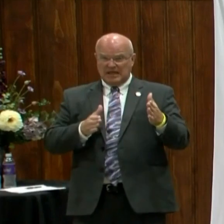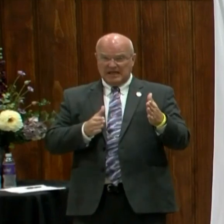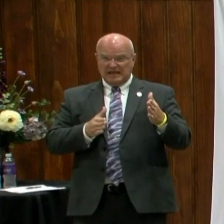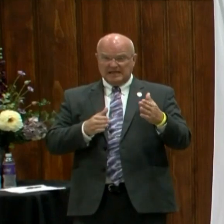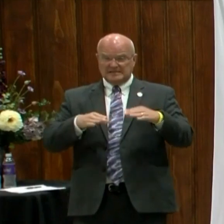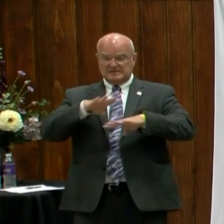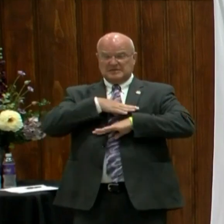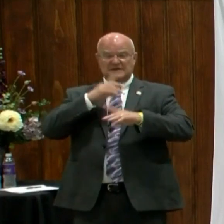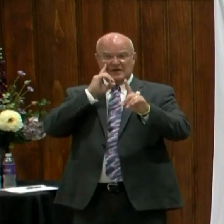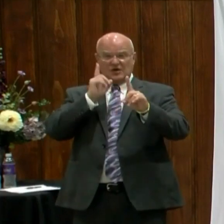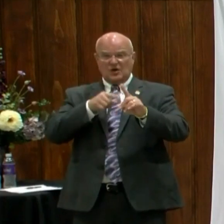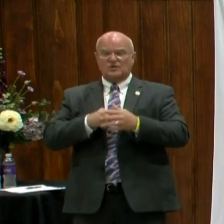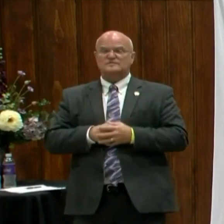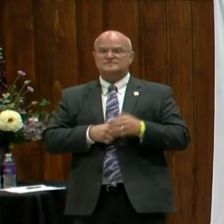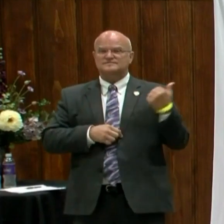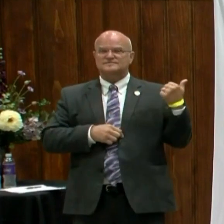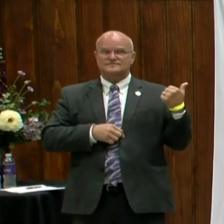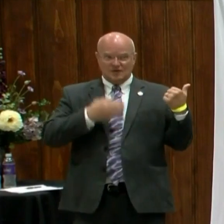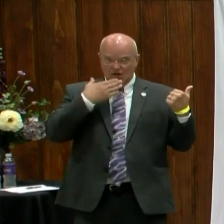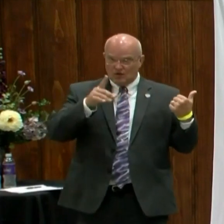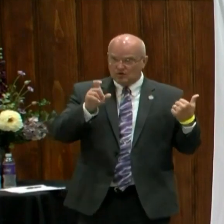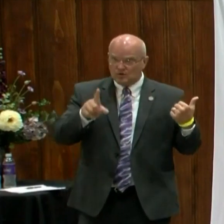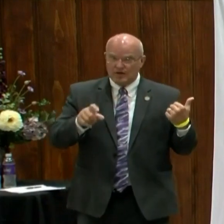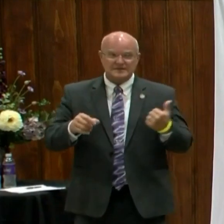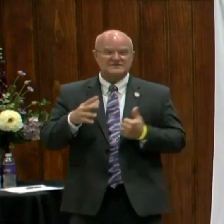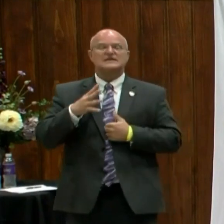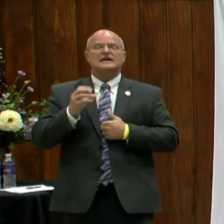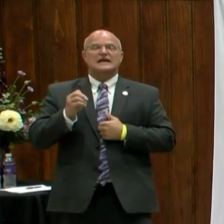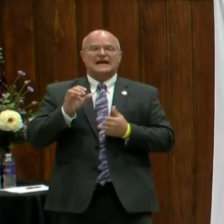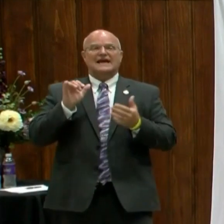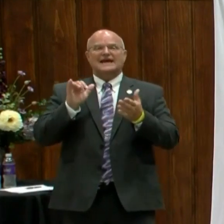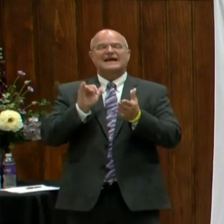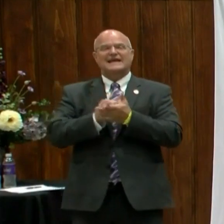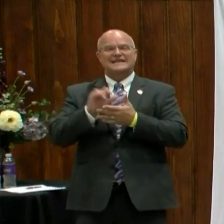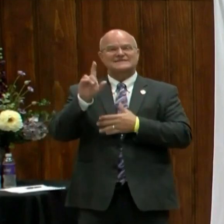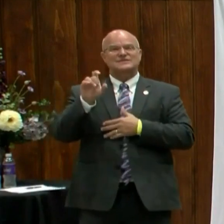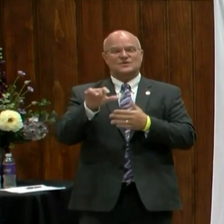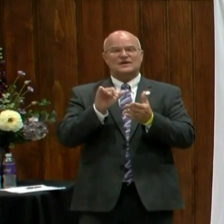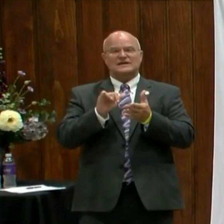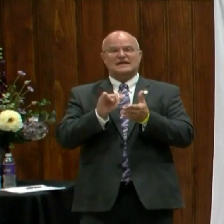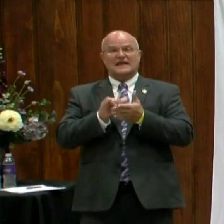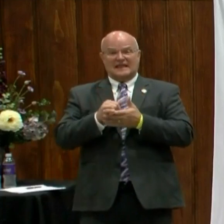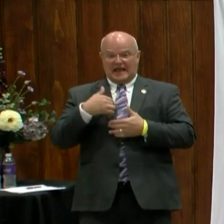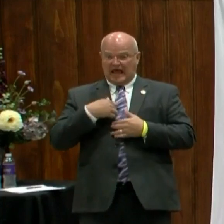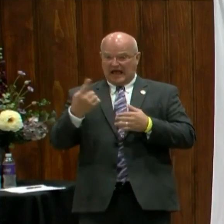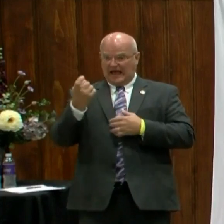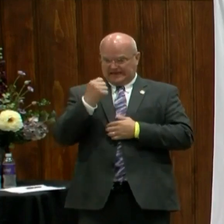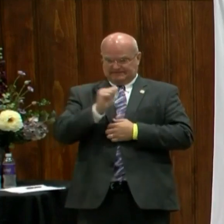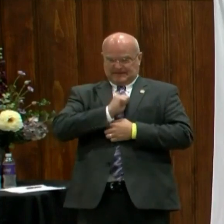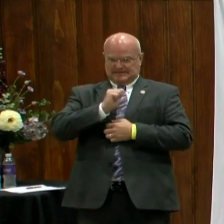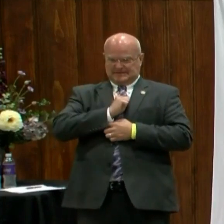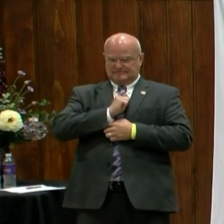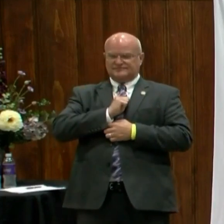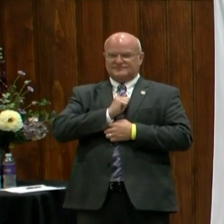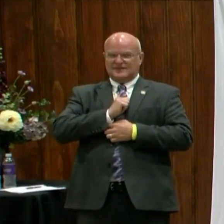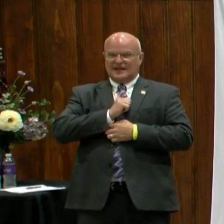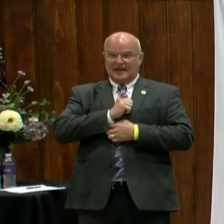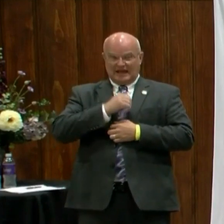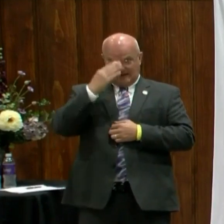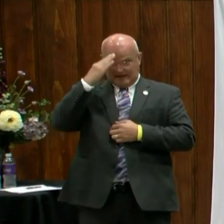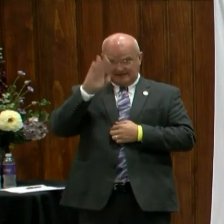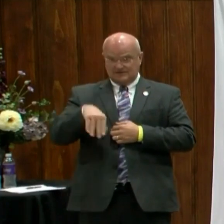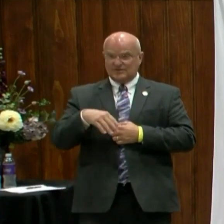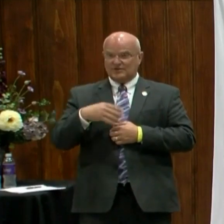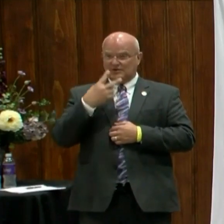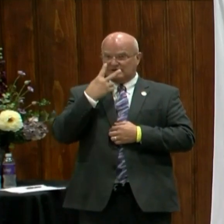try to meet that goal? Great question, and that's a question I ask myself, because as you can